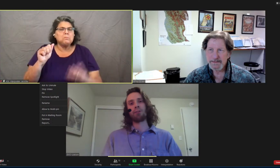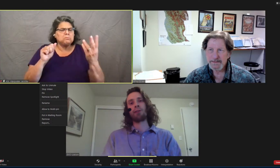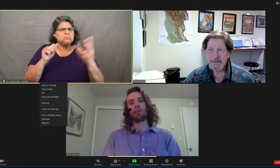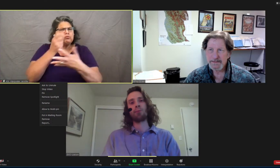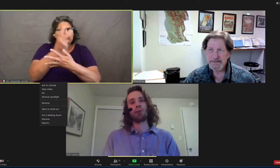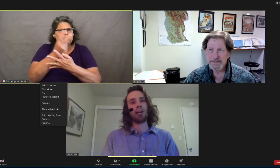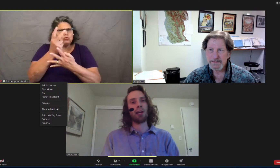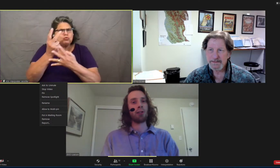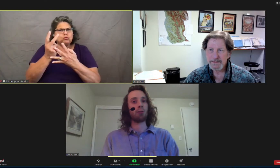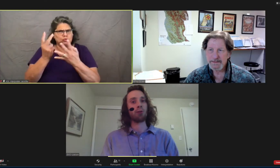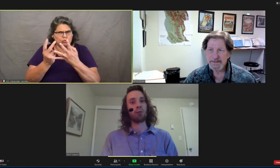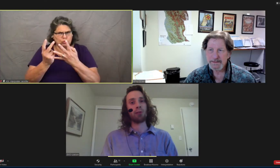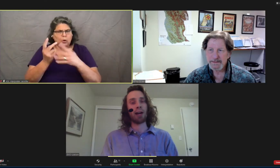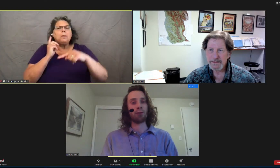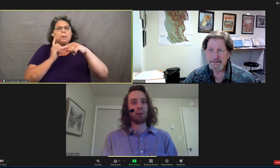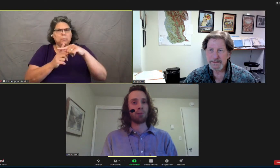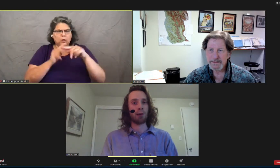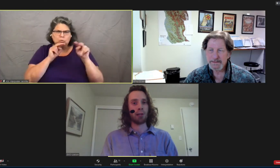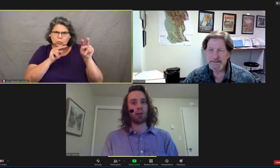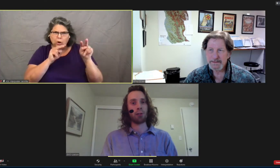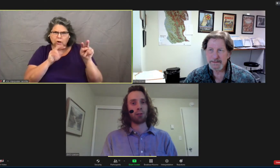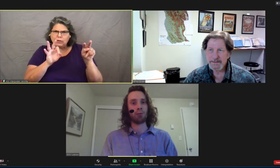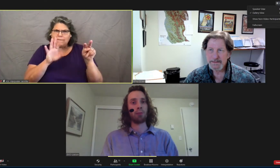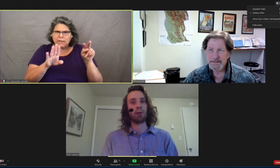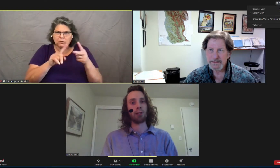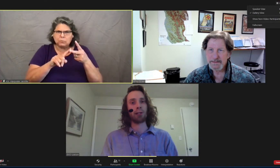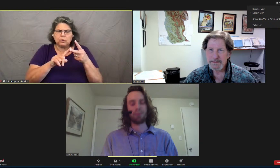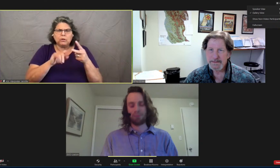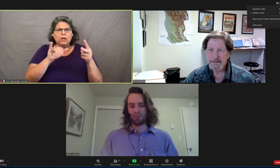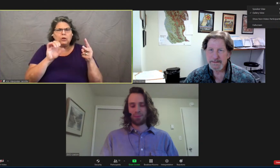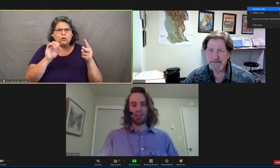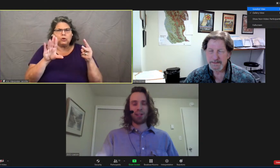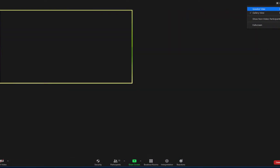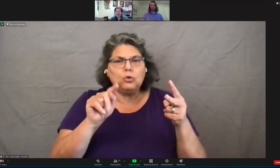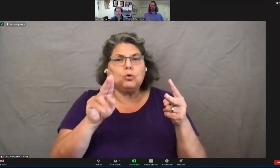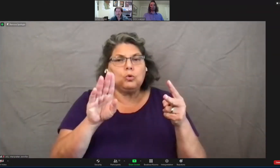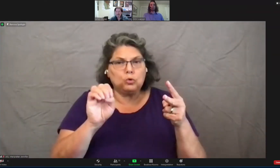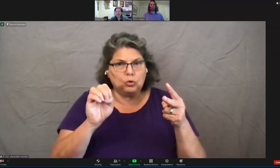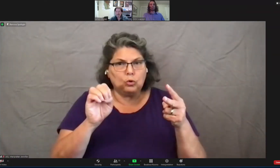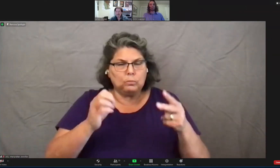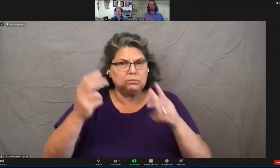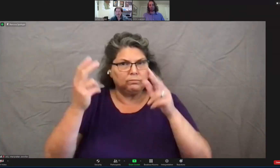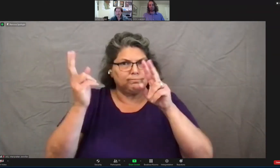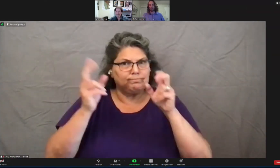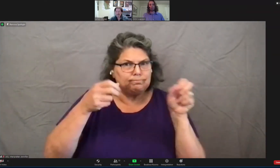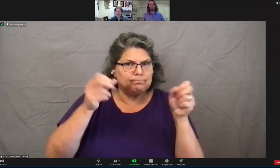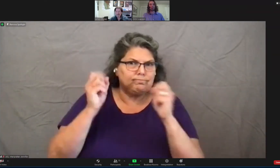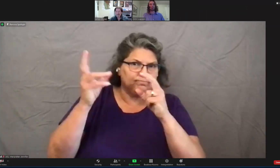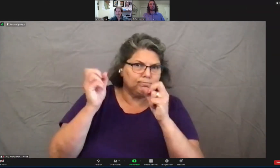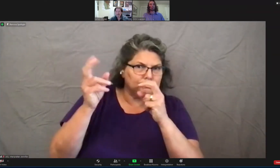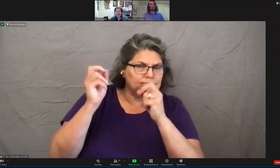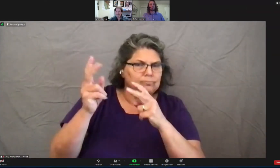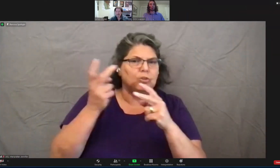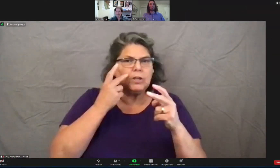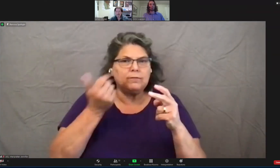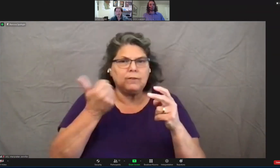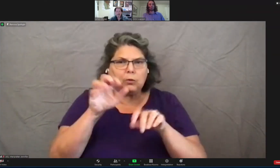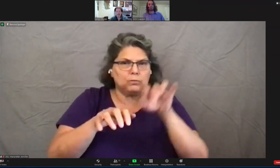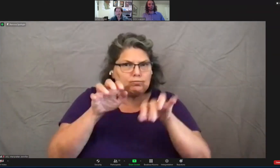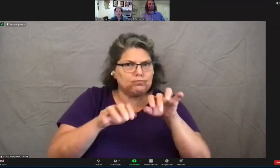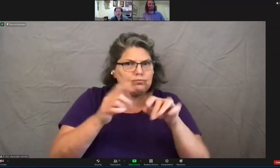monitor the Facebook and YouTube live streams for any questions from the public. So let's get started. I'm going to turn it over to Dr.